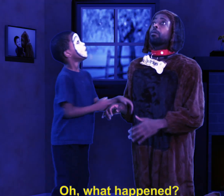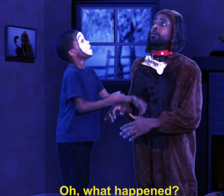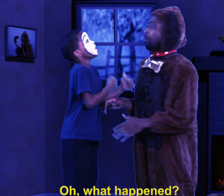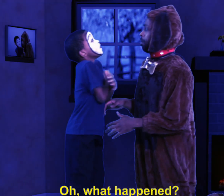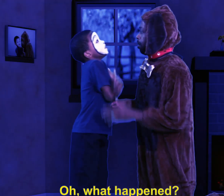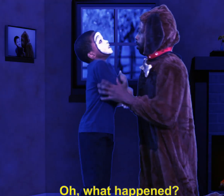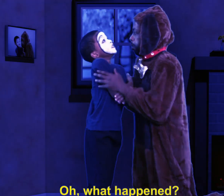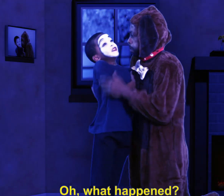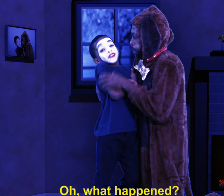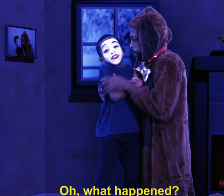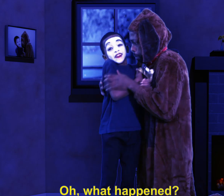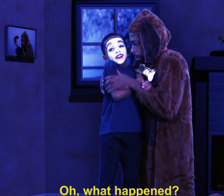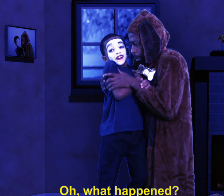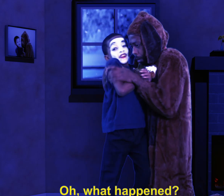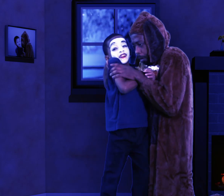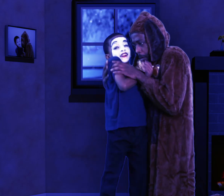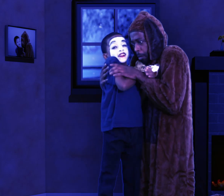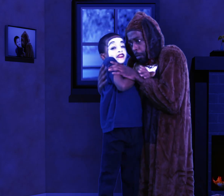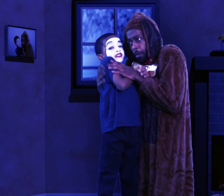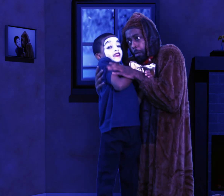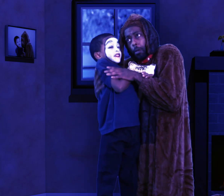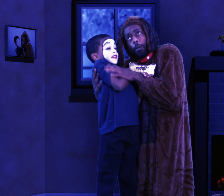I'm scared. I'm scared. Yes, it is scary.